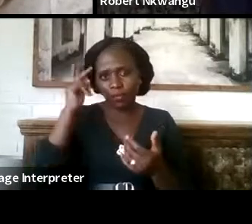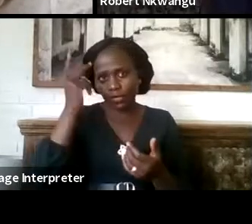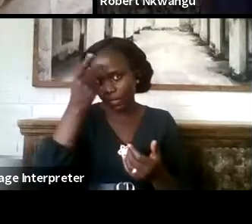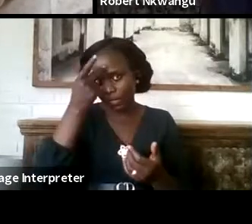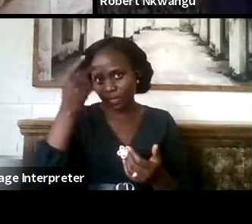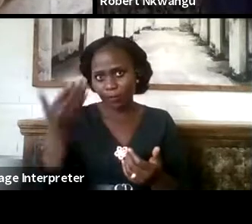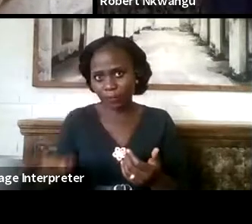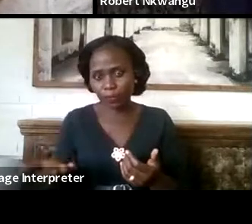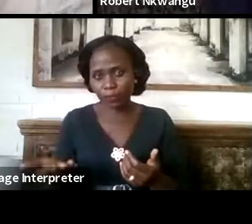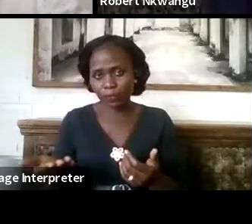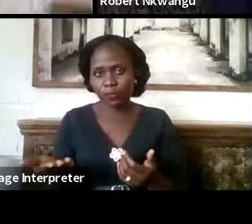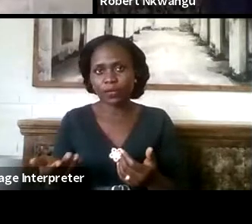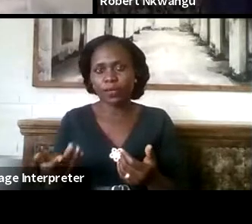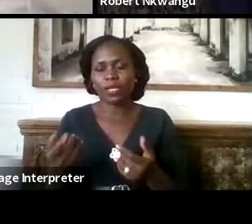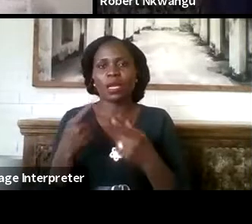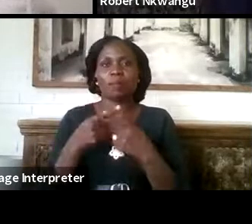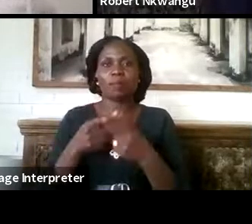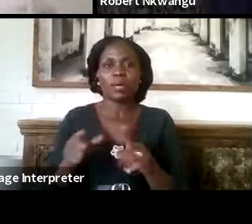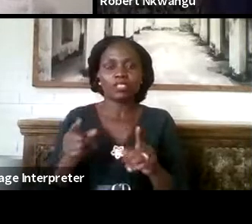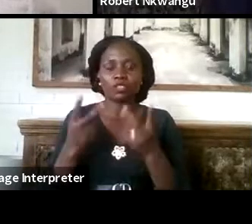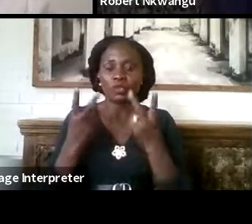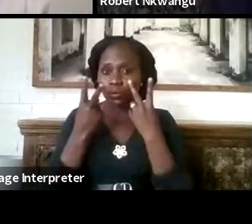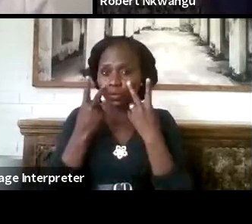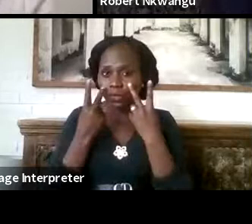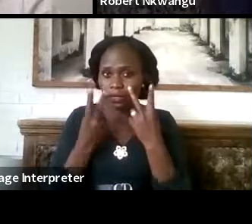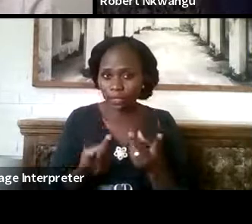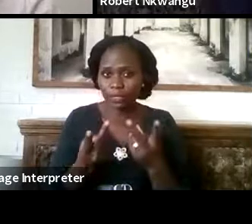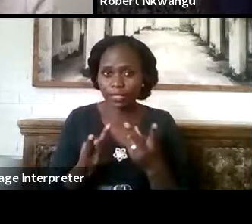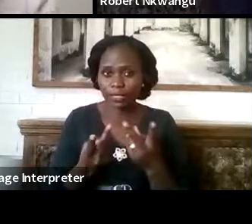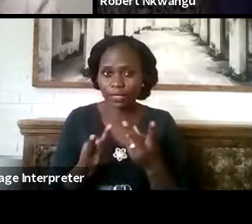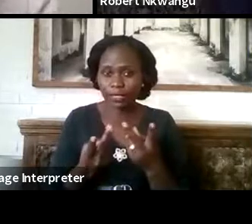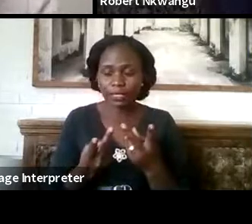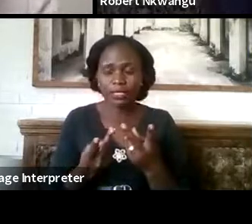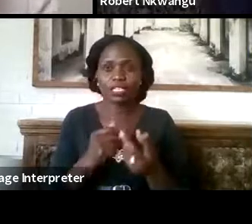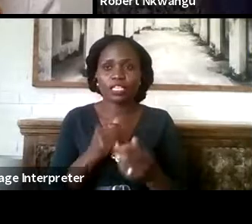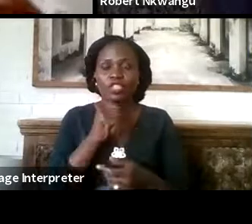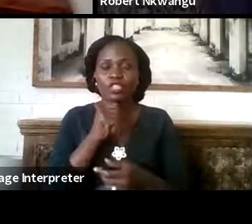will notice that it is not the